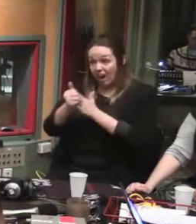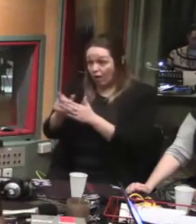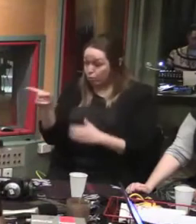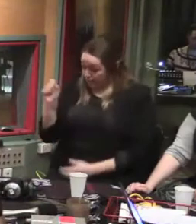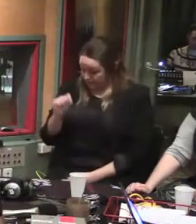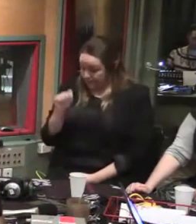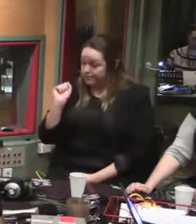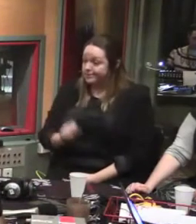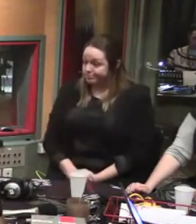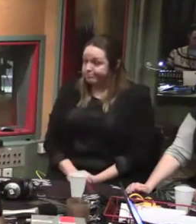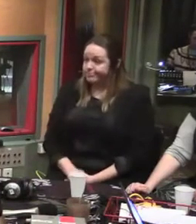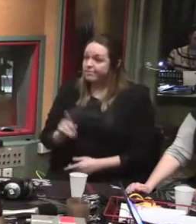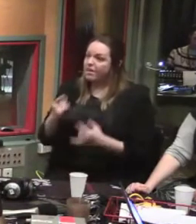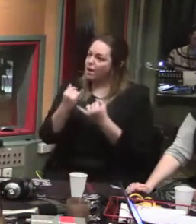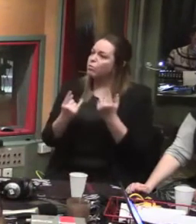Absolutely.